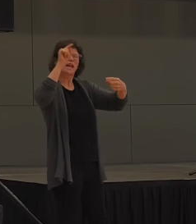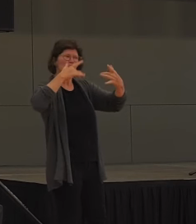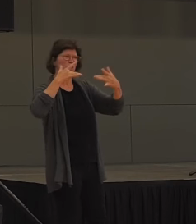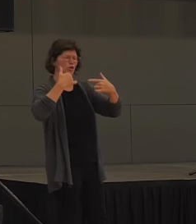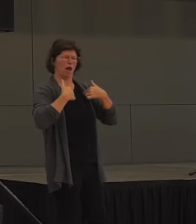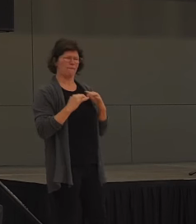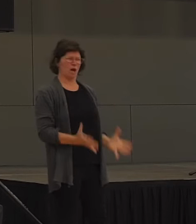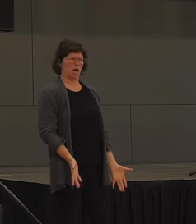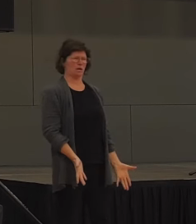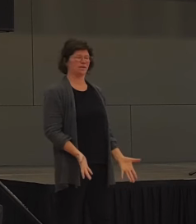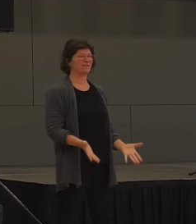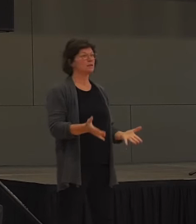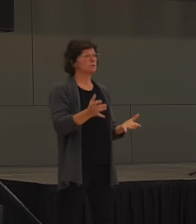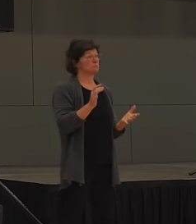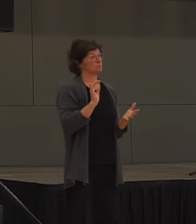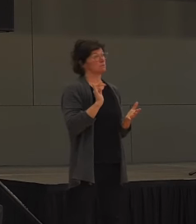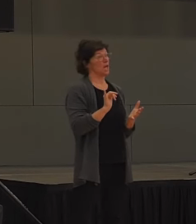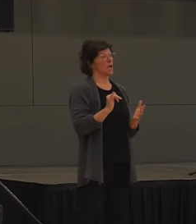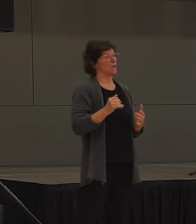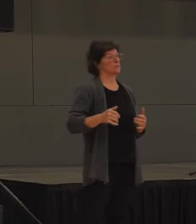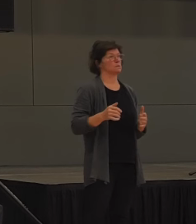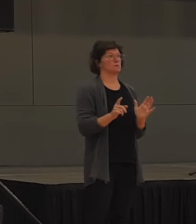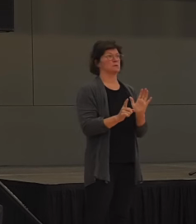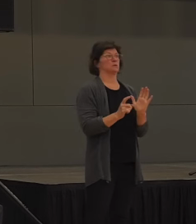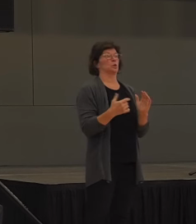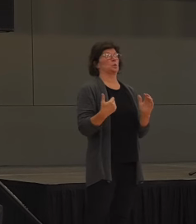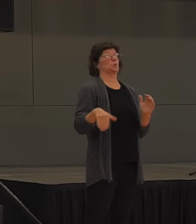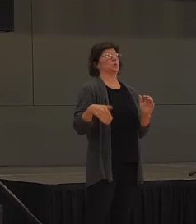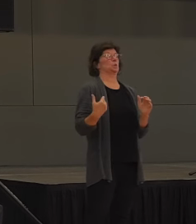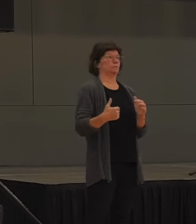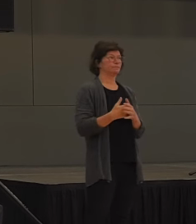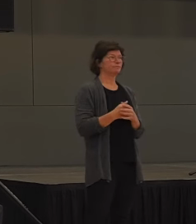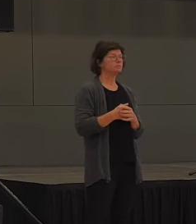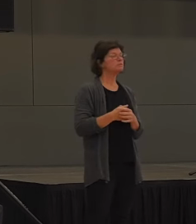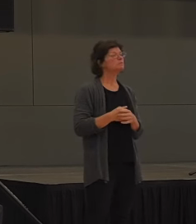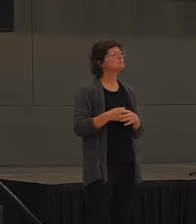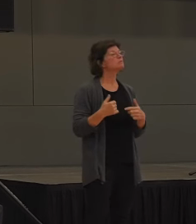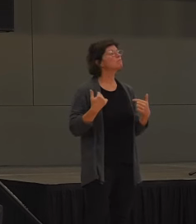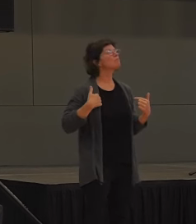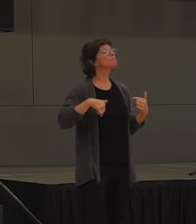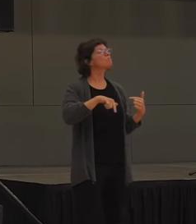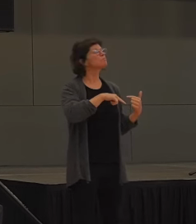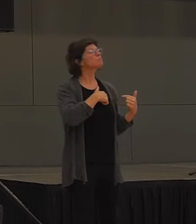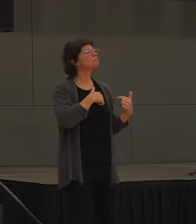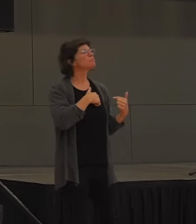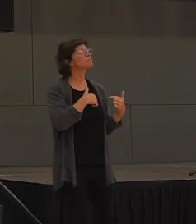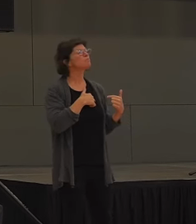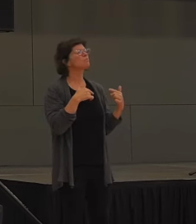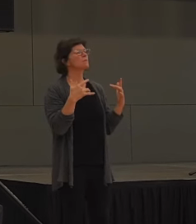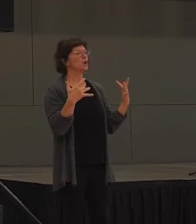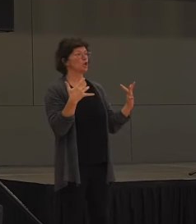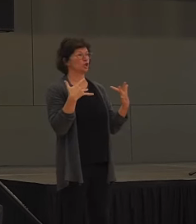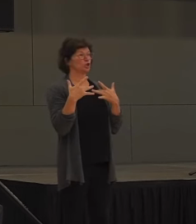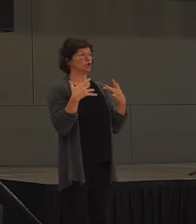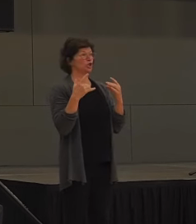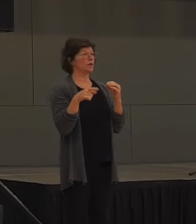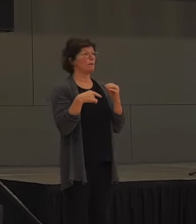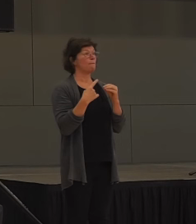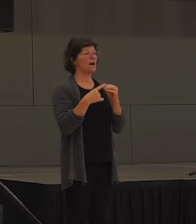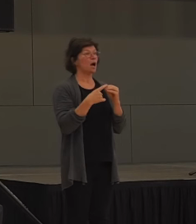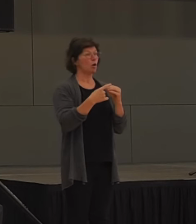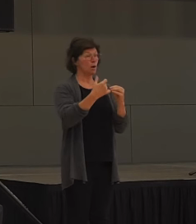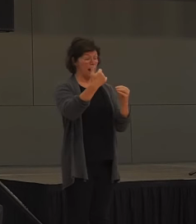Then we talk about, of course, just goes along with that, we individually are more concerned about our own